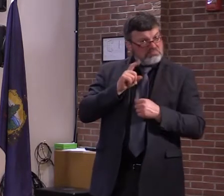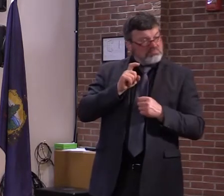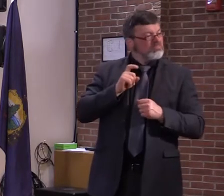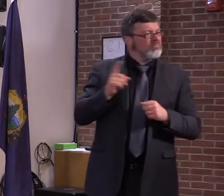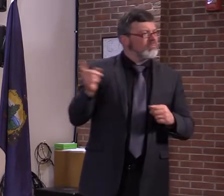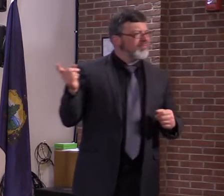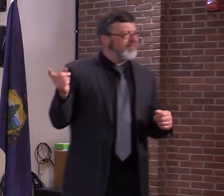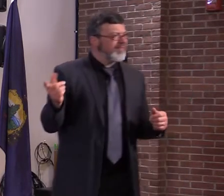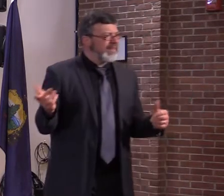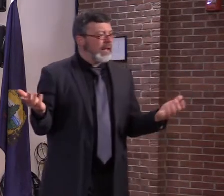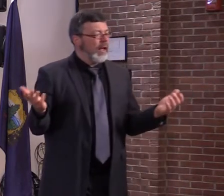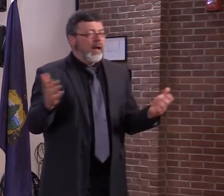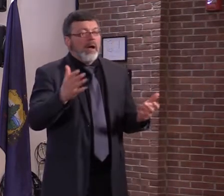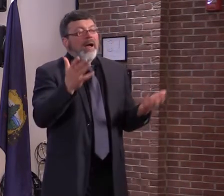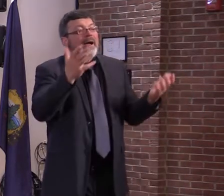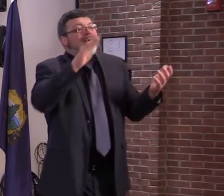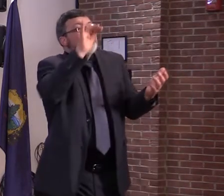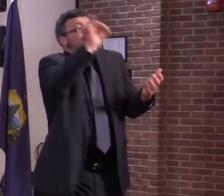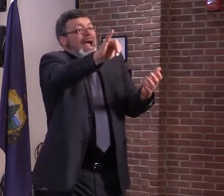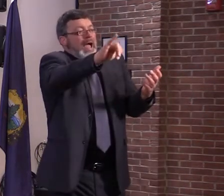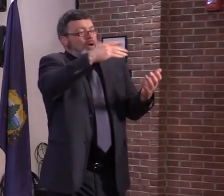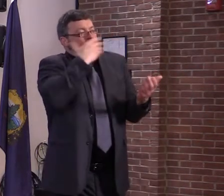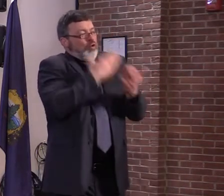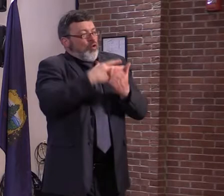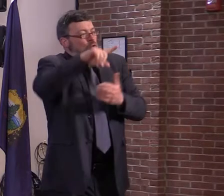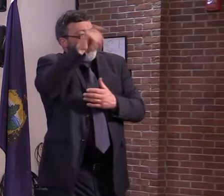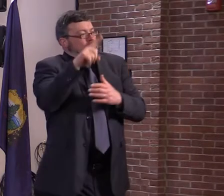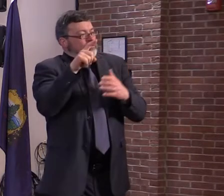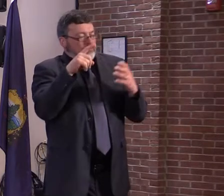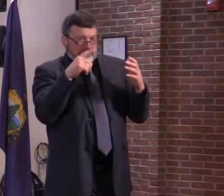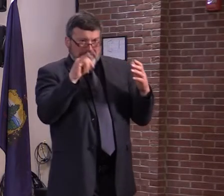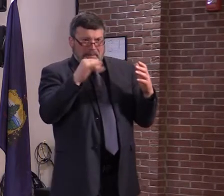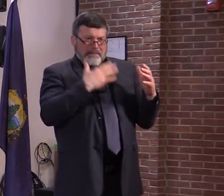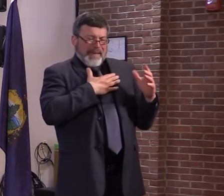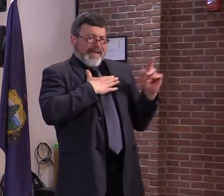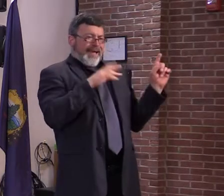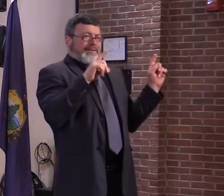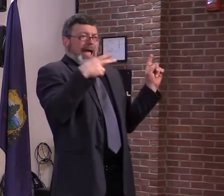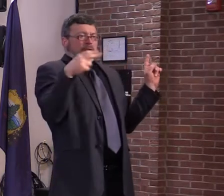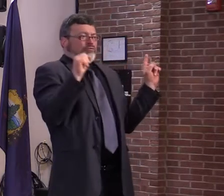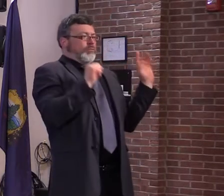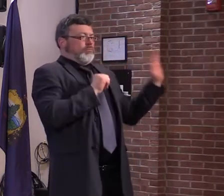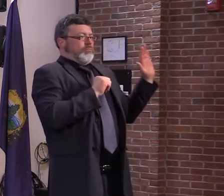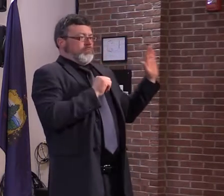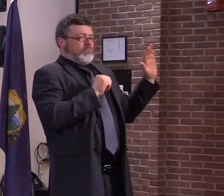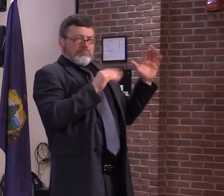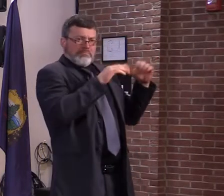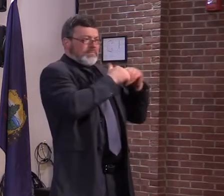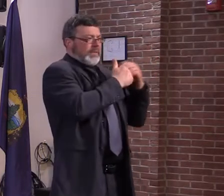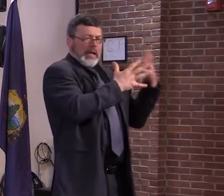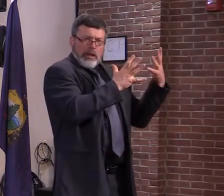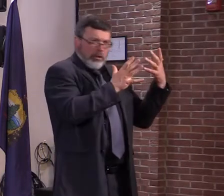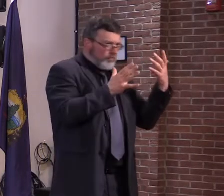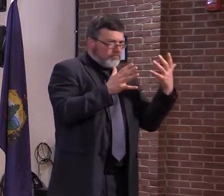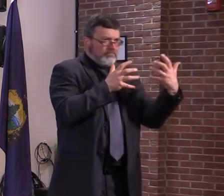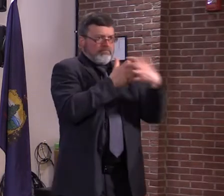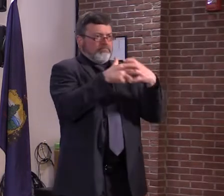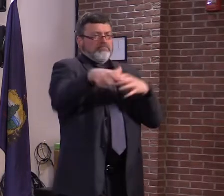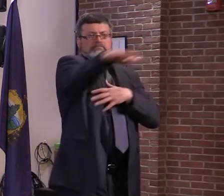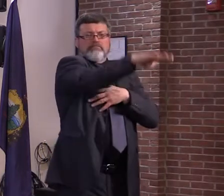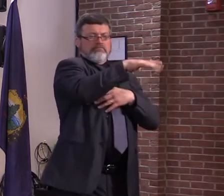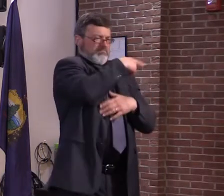to the Agency of Human Services to do whatever we think is best, and we'll continue to have